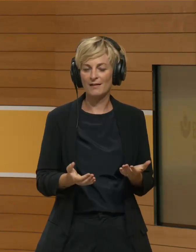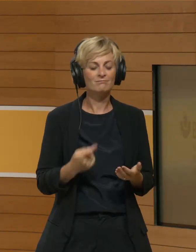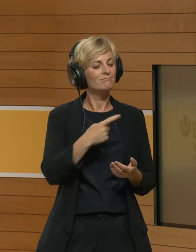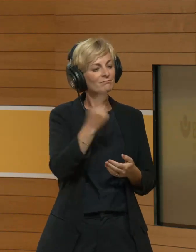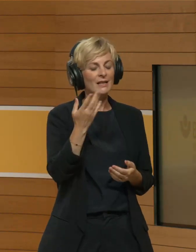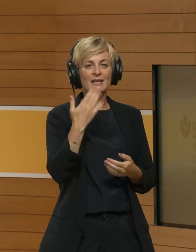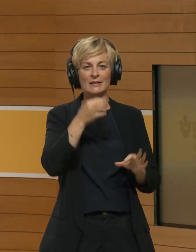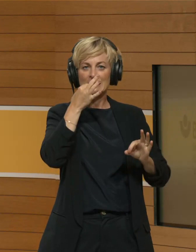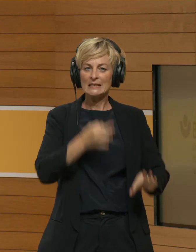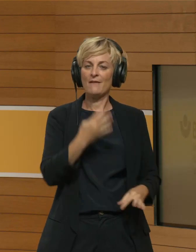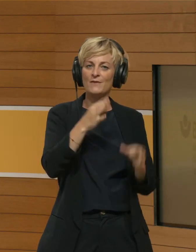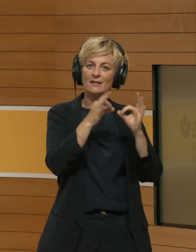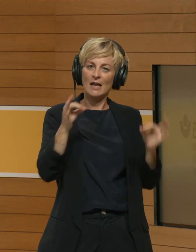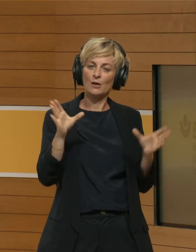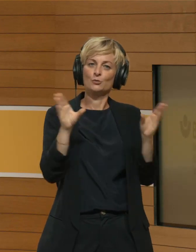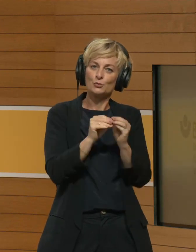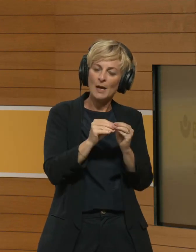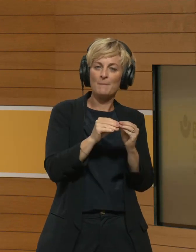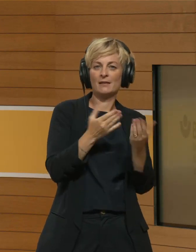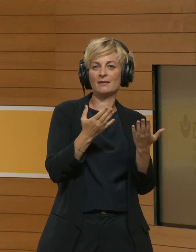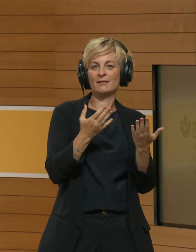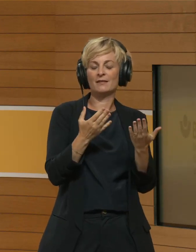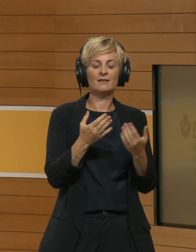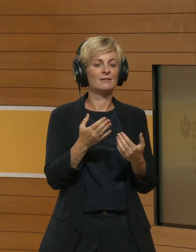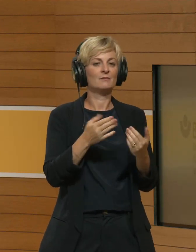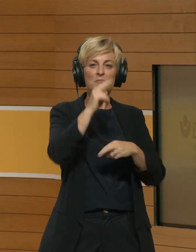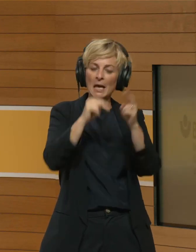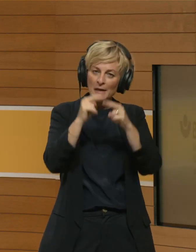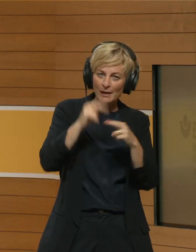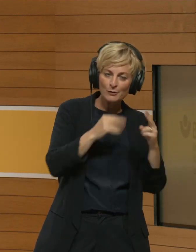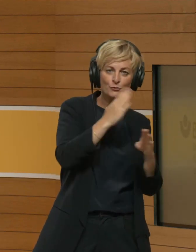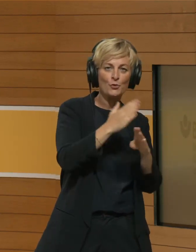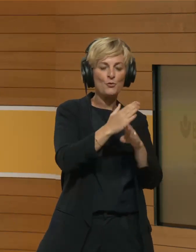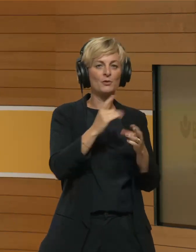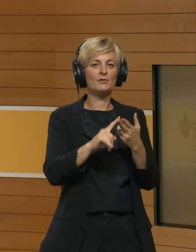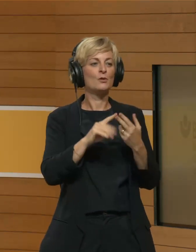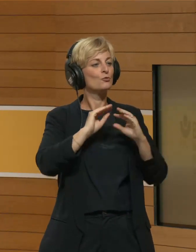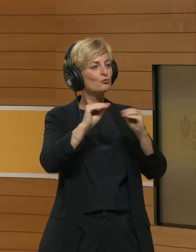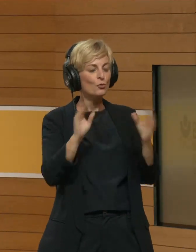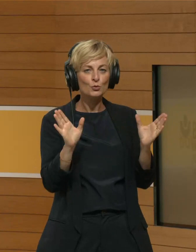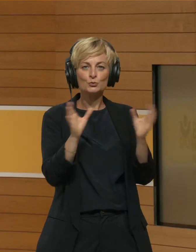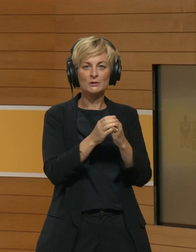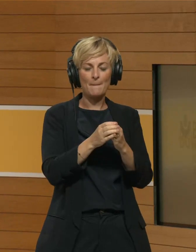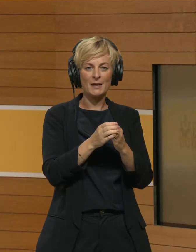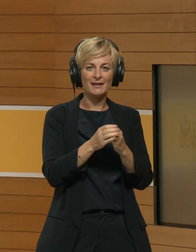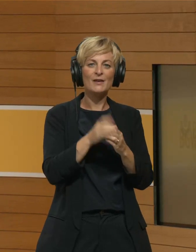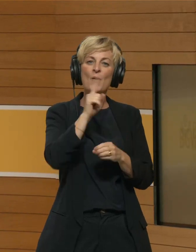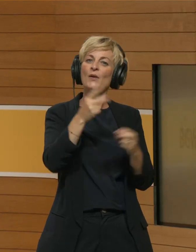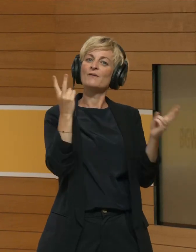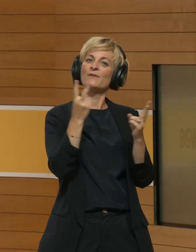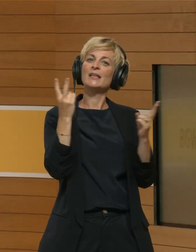together getting all of this information, all of this training, and they are like a little network